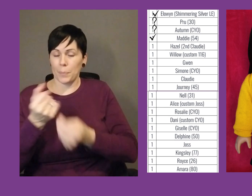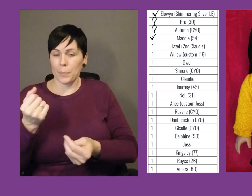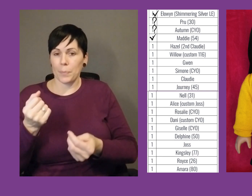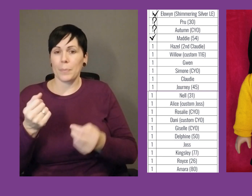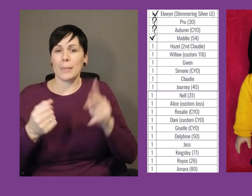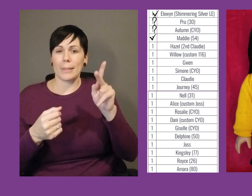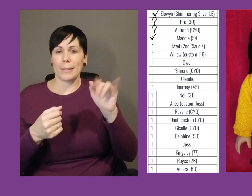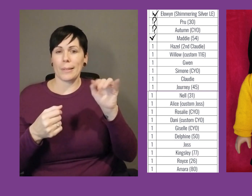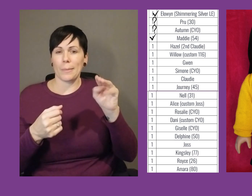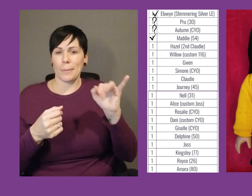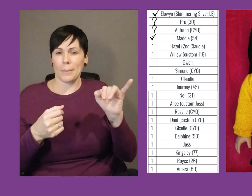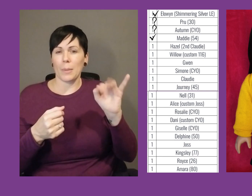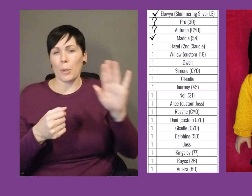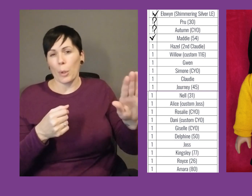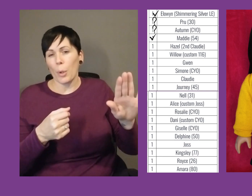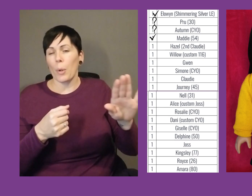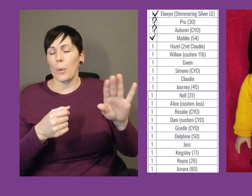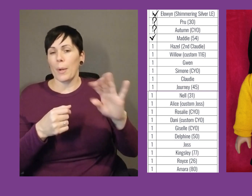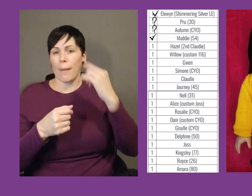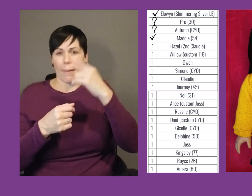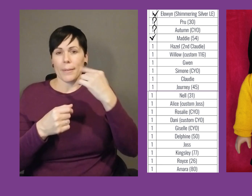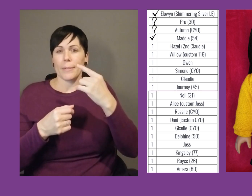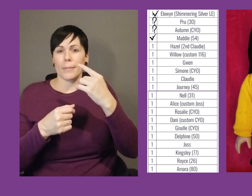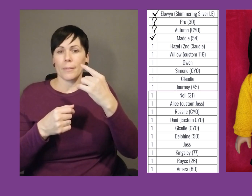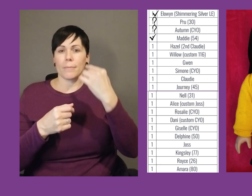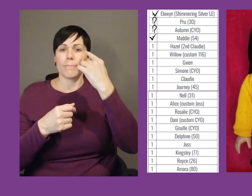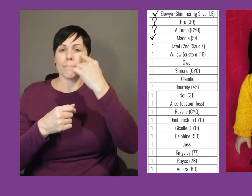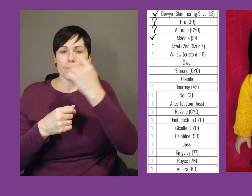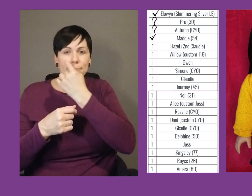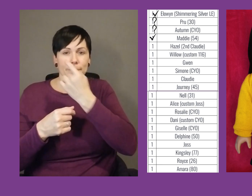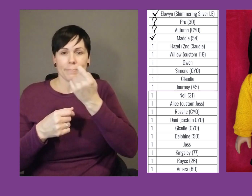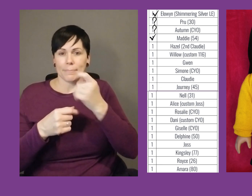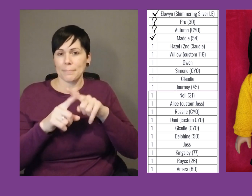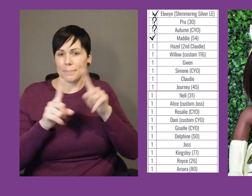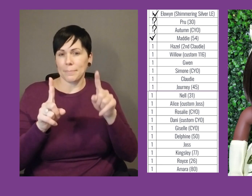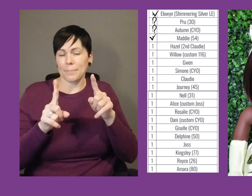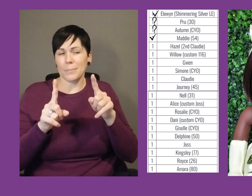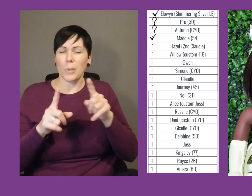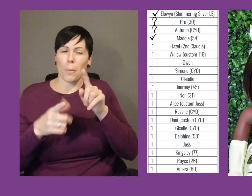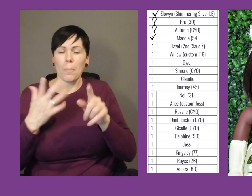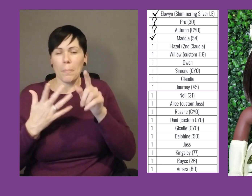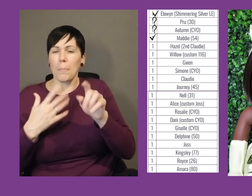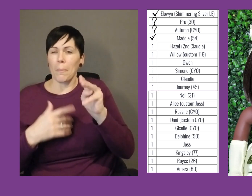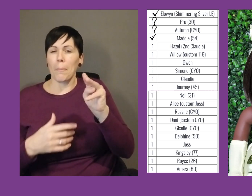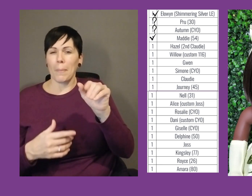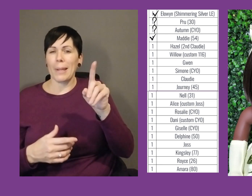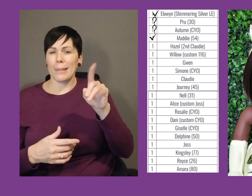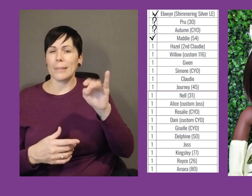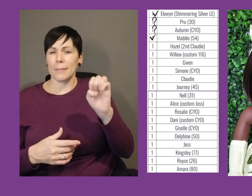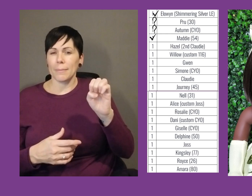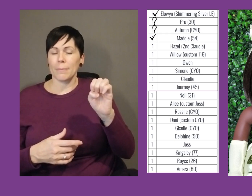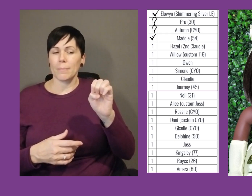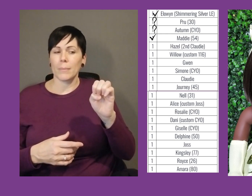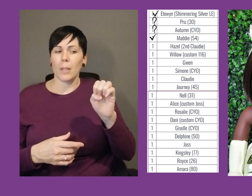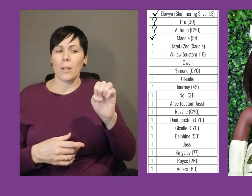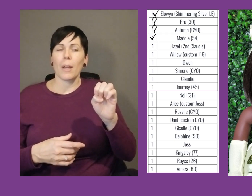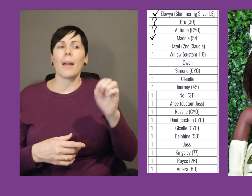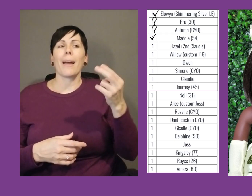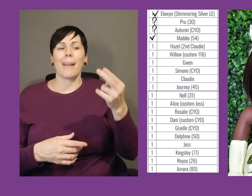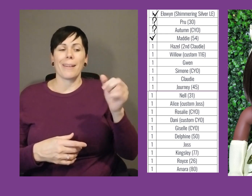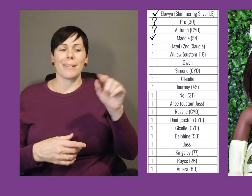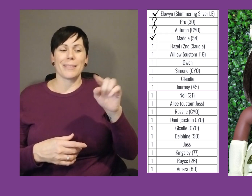eyes. So yeah, maybe Maddie would. Hazel is a Claudie that we got. Oh, that's funny.